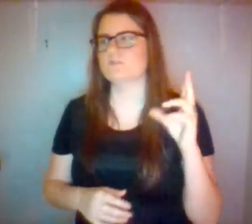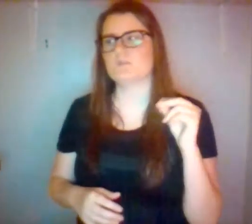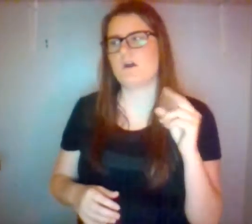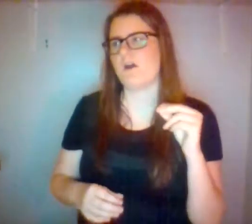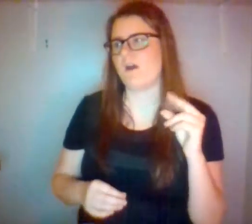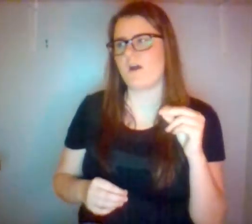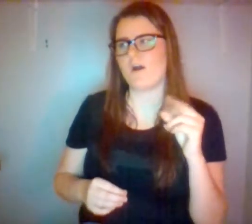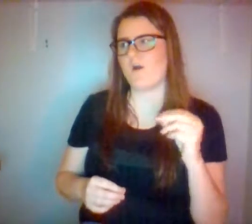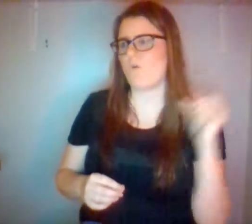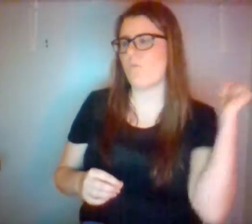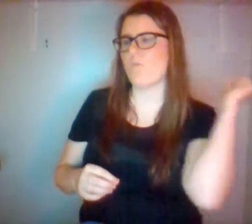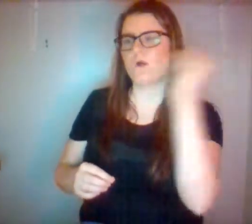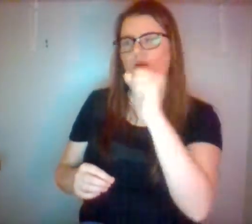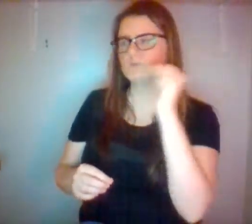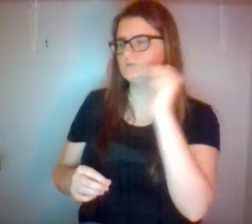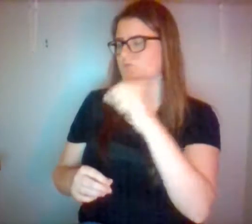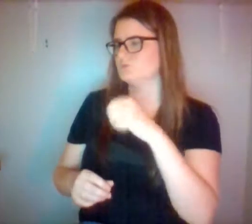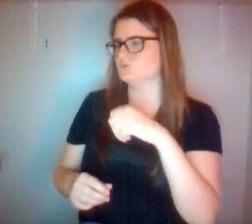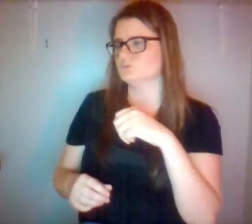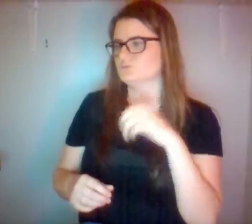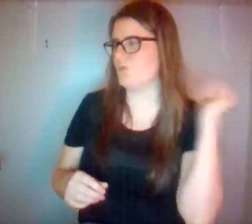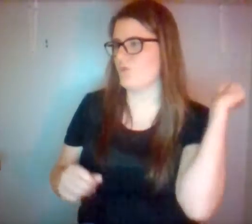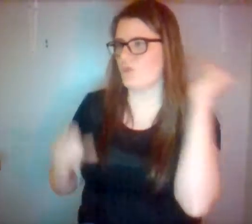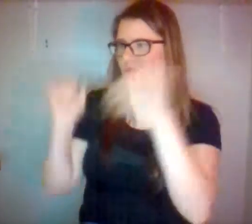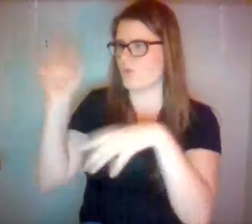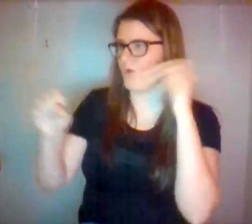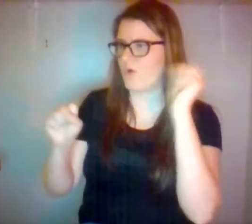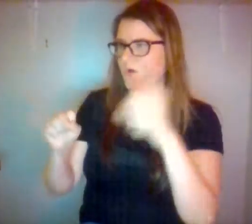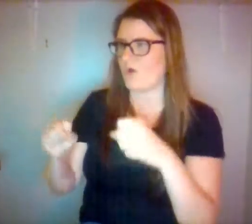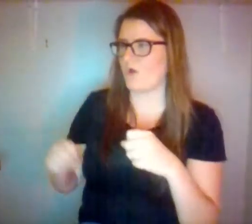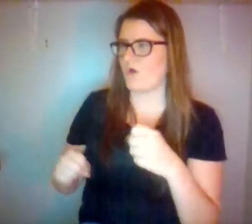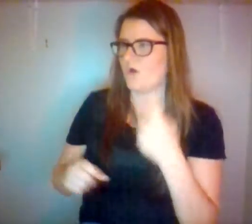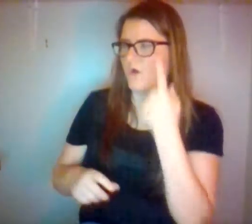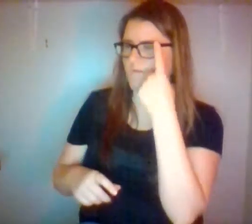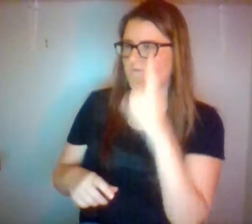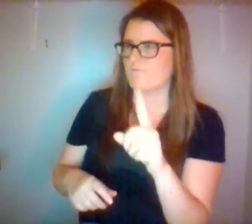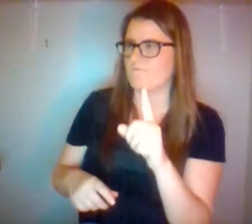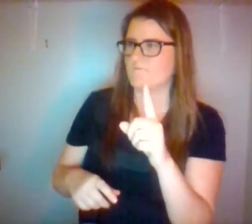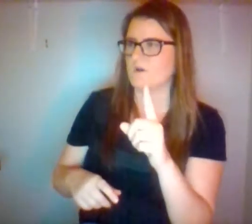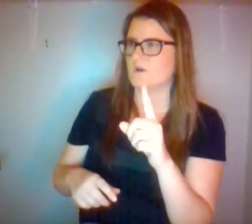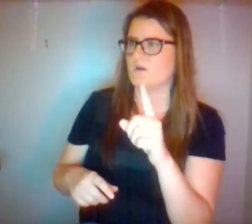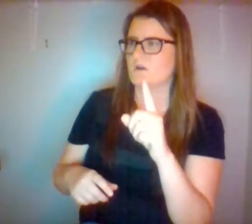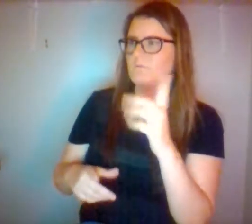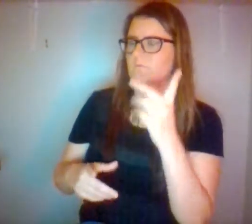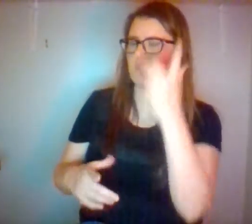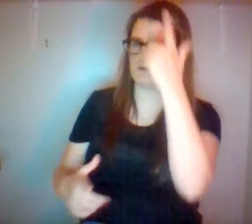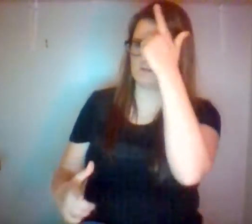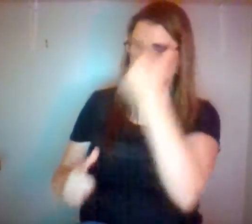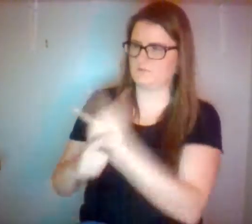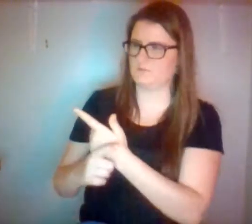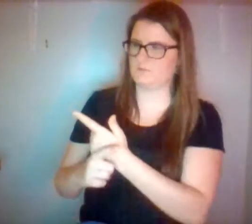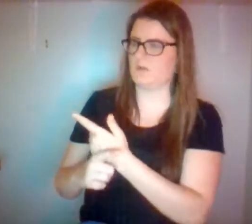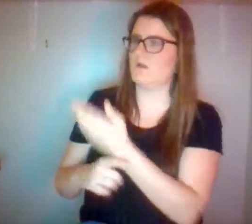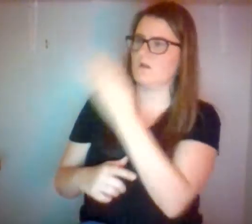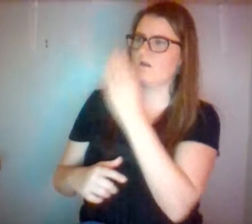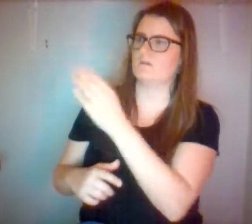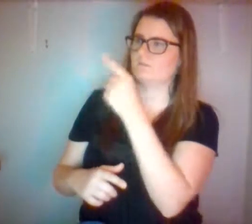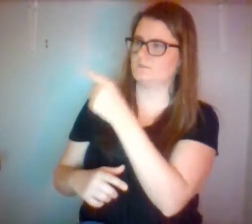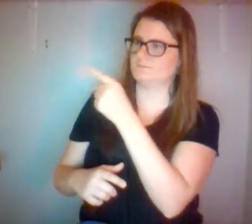of the men reached out to grab Jesus by the neck, but as his hands closed, he found himself holding nothing but air. Jesus